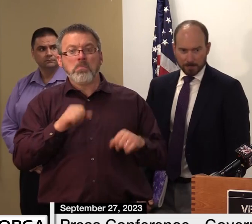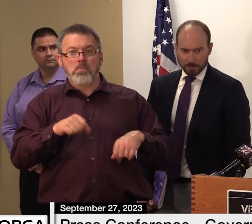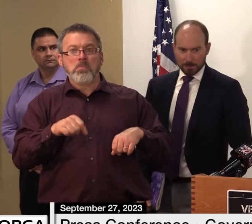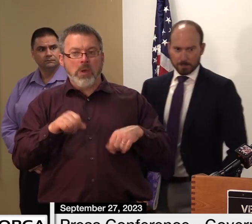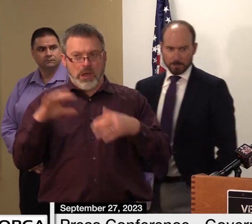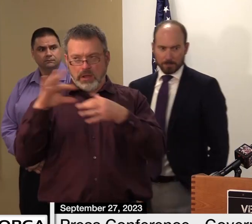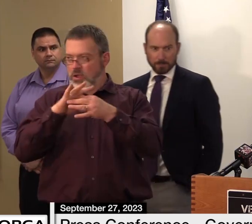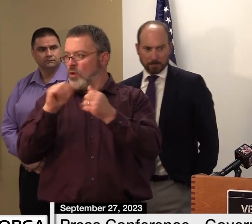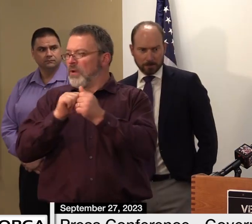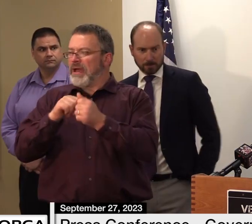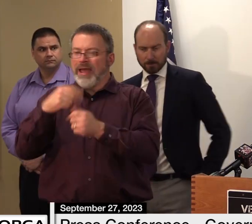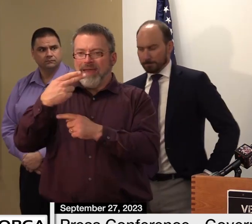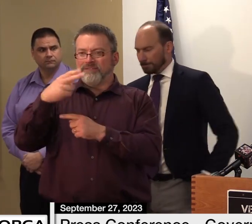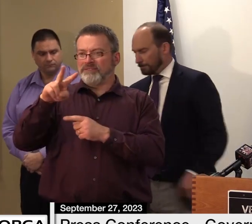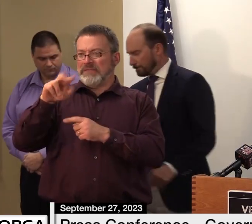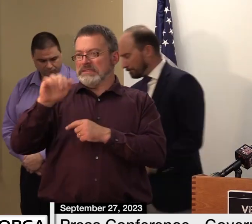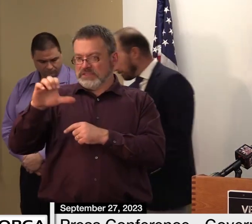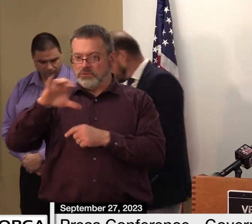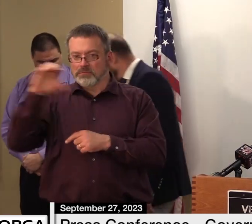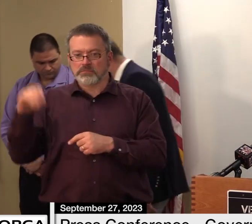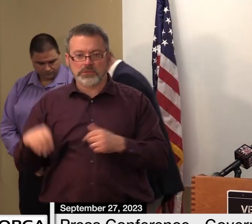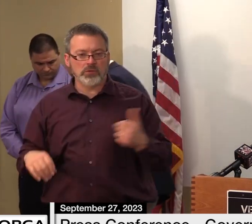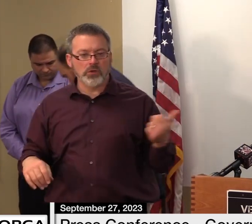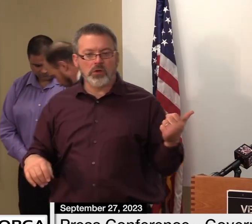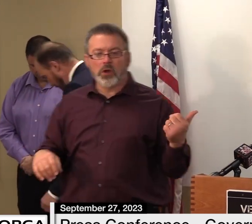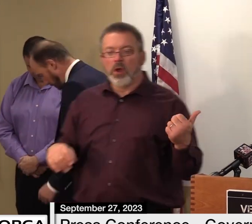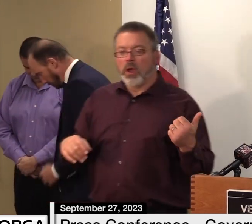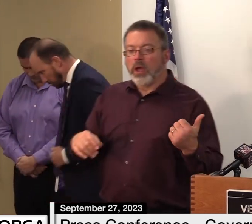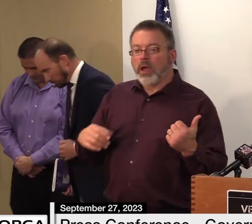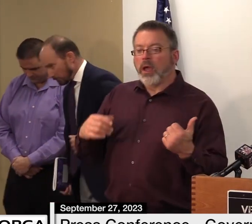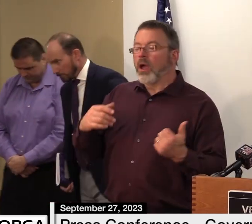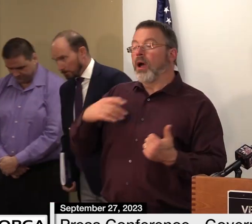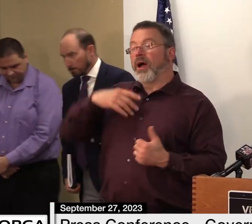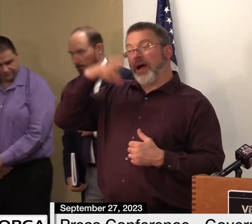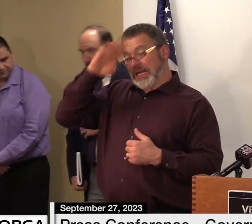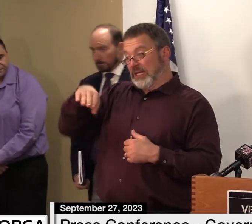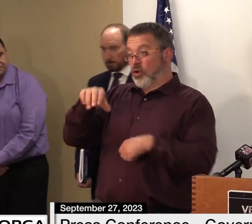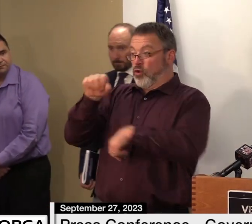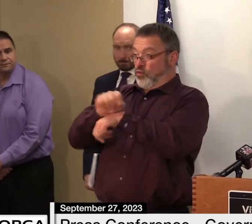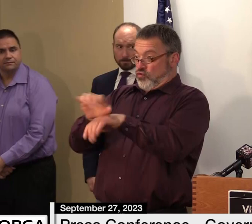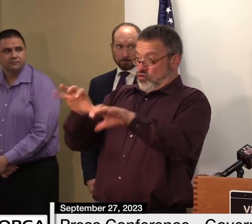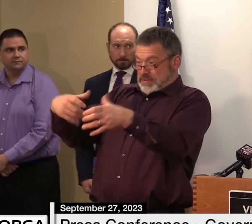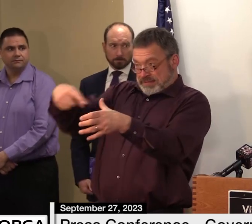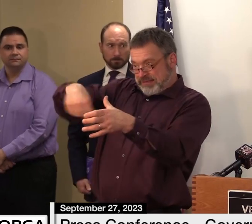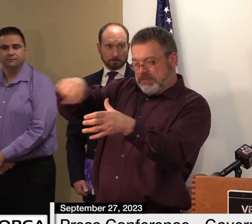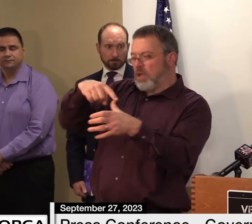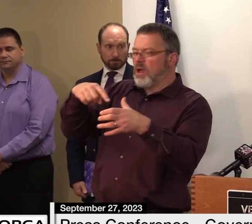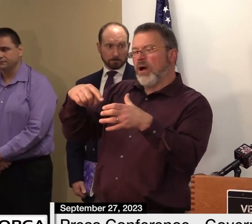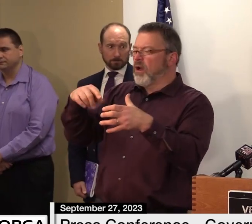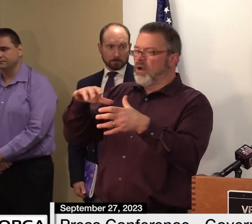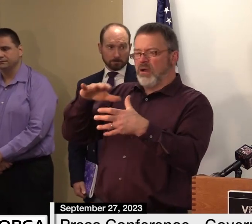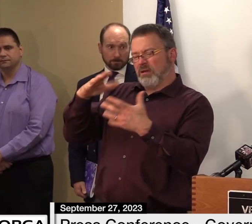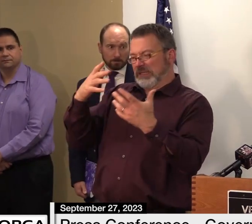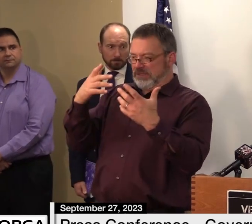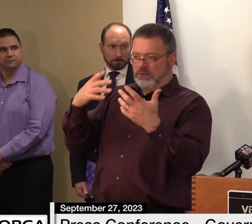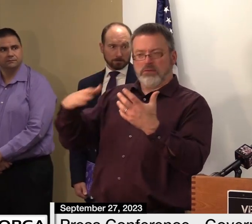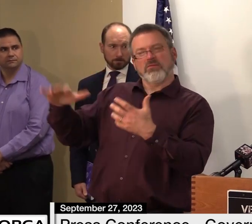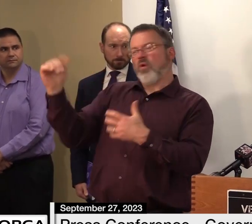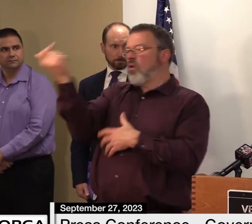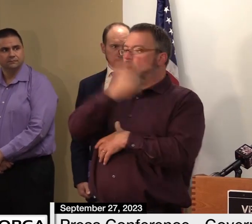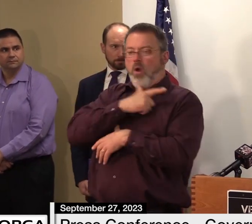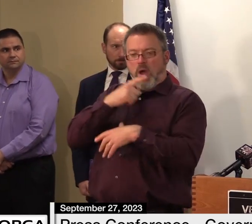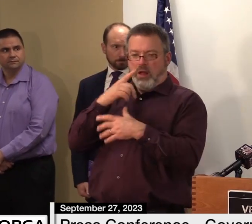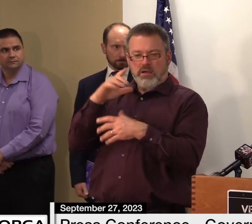Well, I'm concerned, obviously, about our workforce in general. It's something I've been concerned about for quite some time,